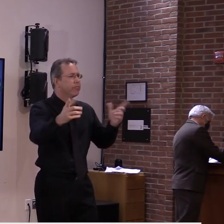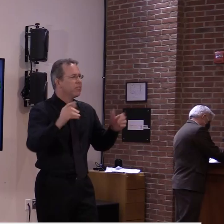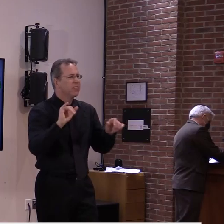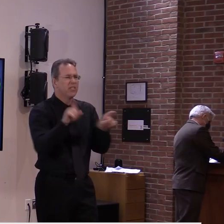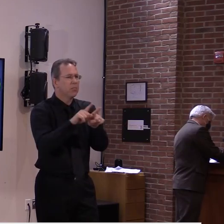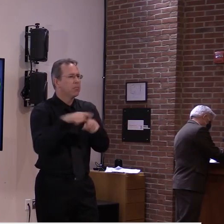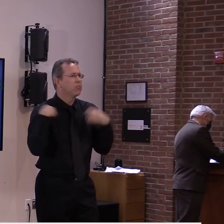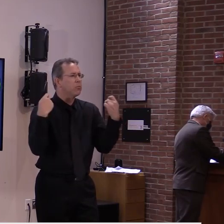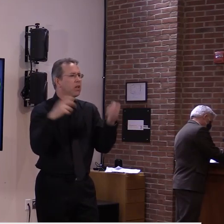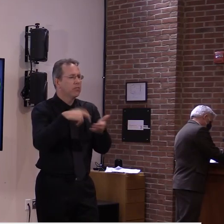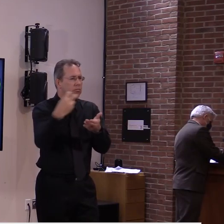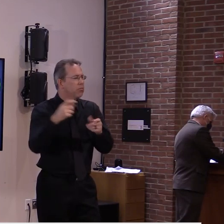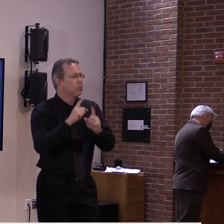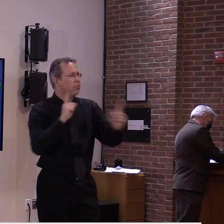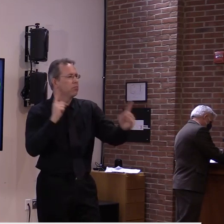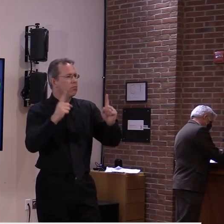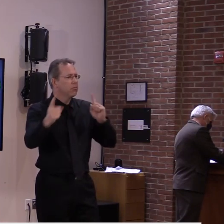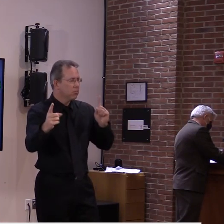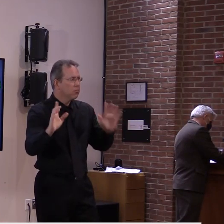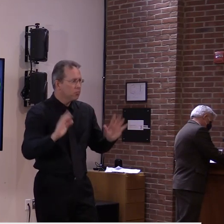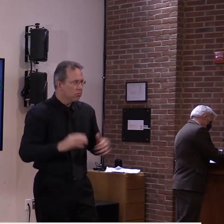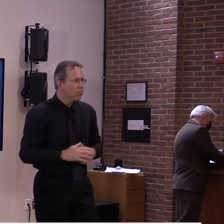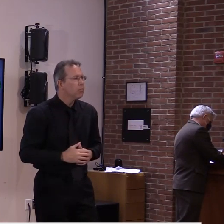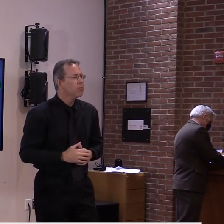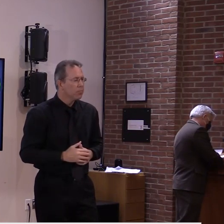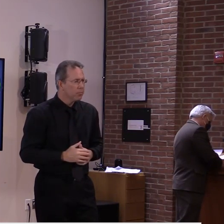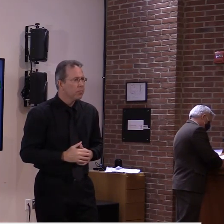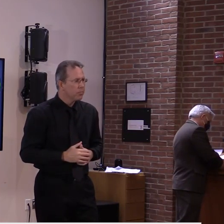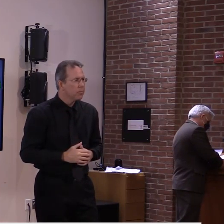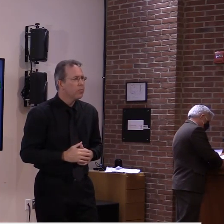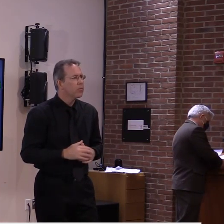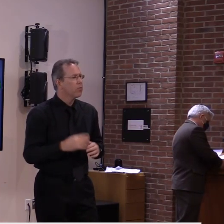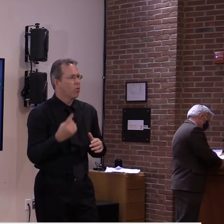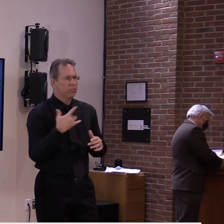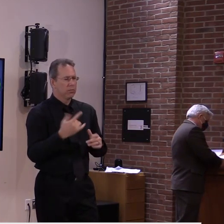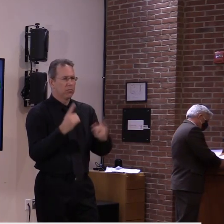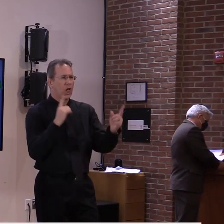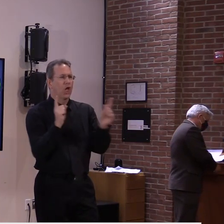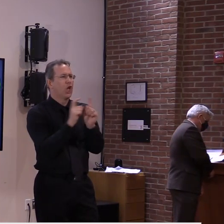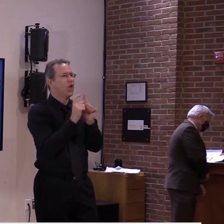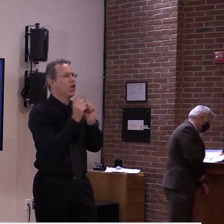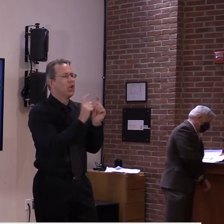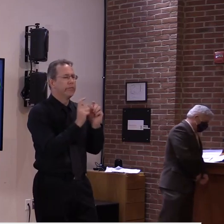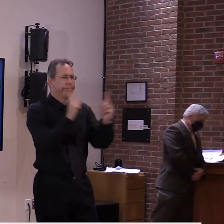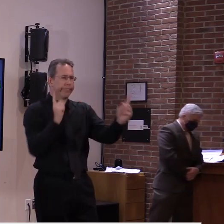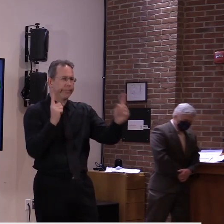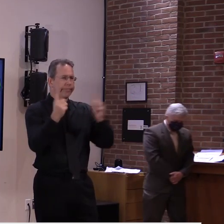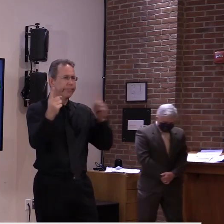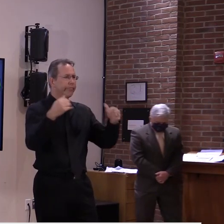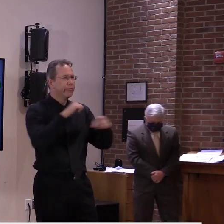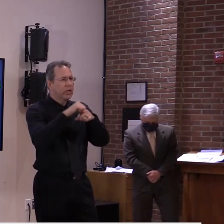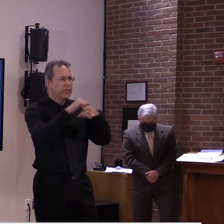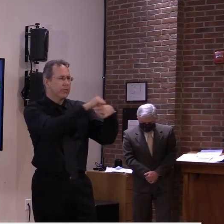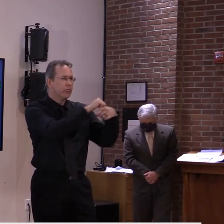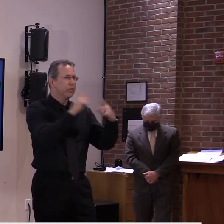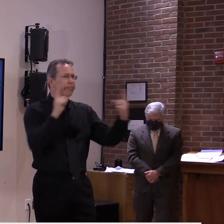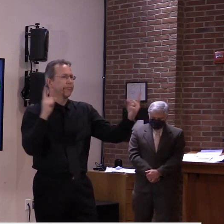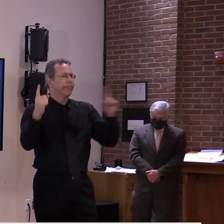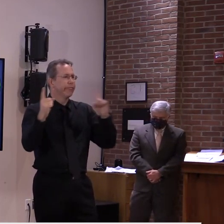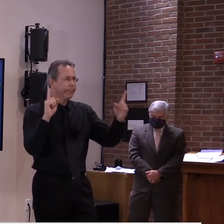those particular types of activities. There are expectations that participants will remain physically